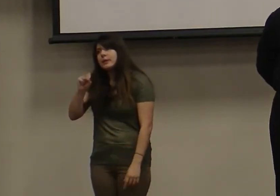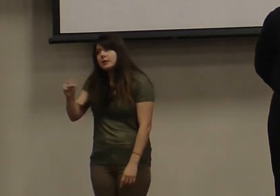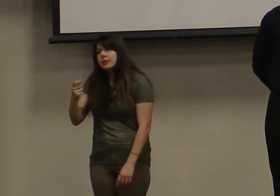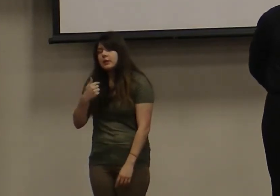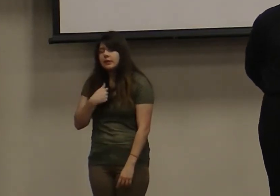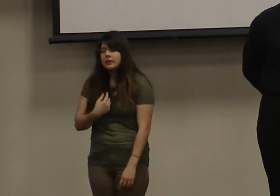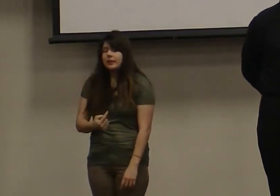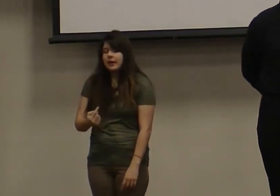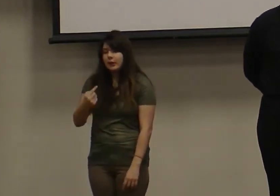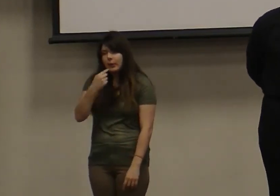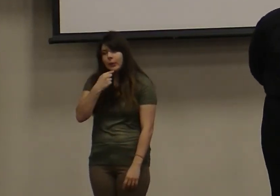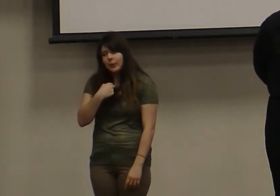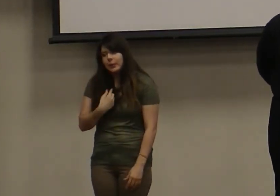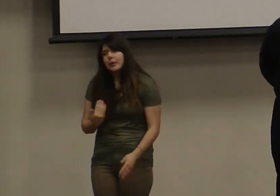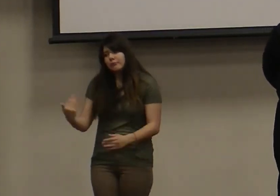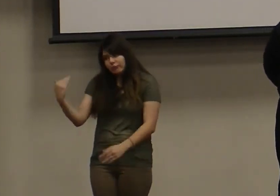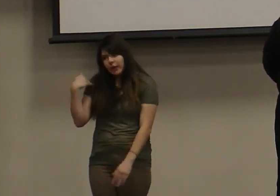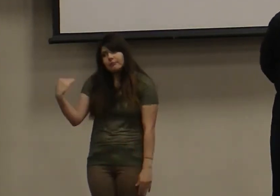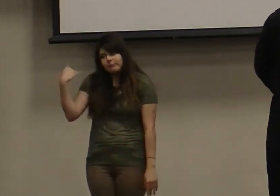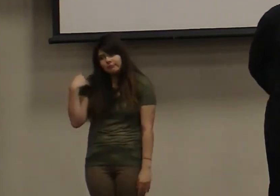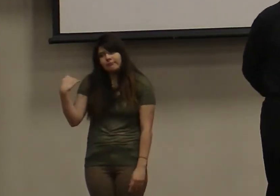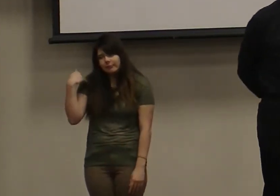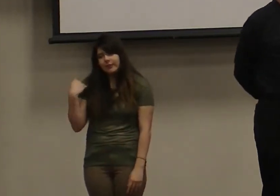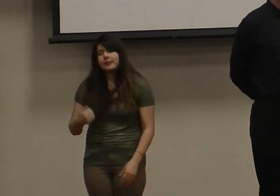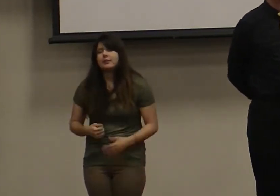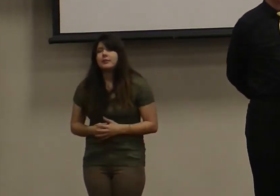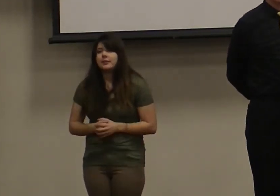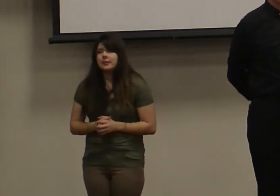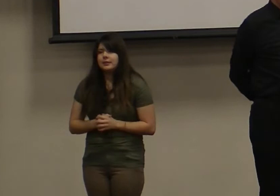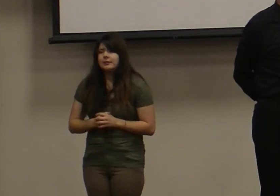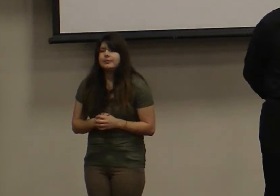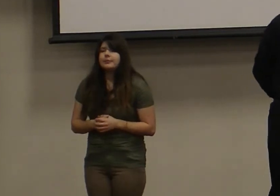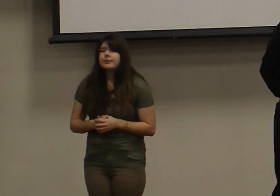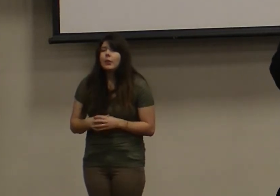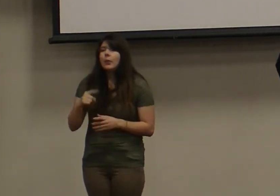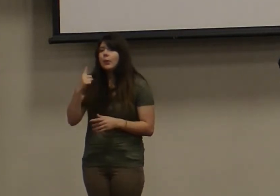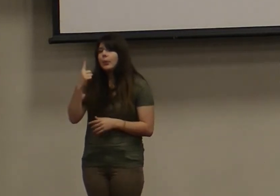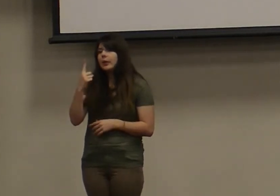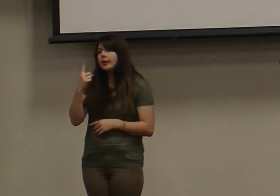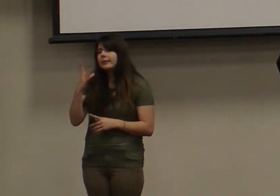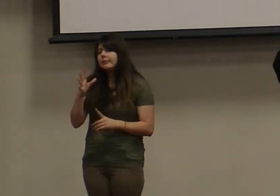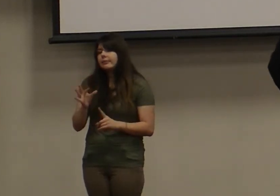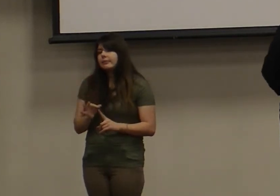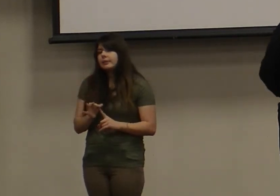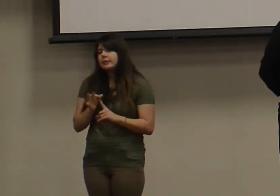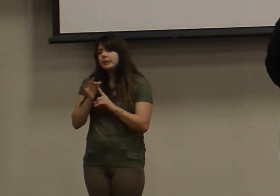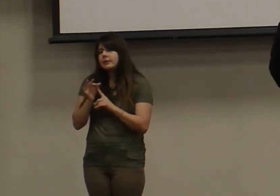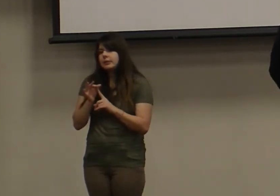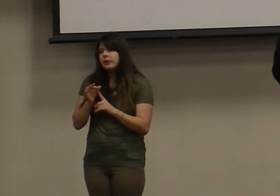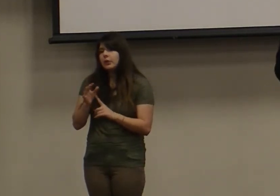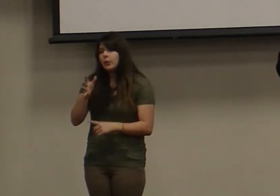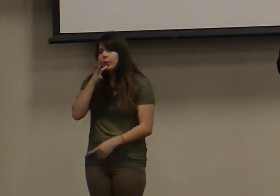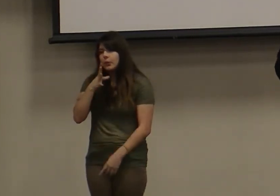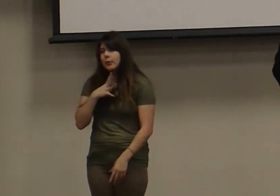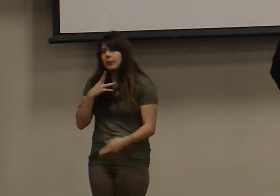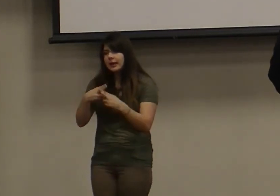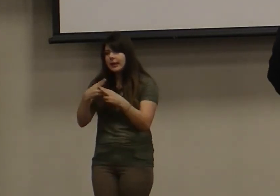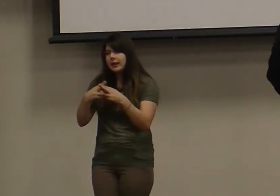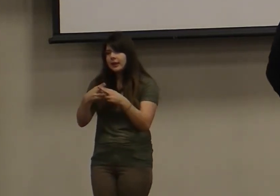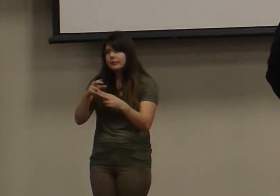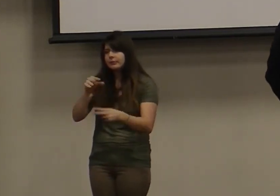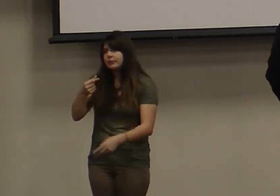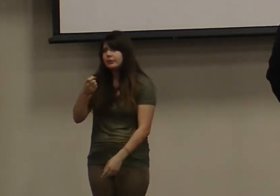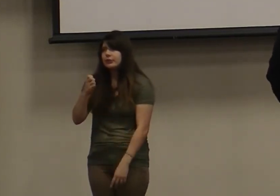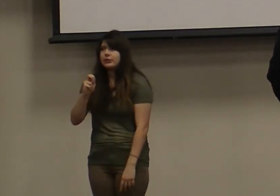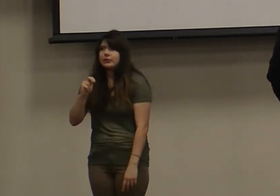reminded me of that a lot as well. One particular lady named Janice reminded